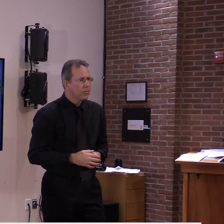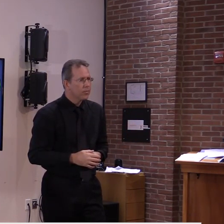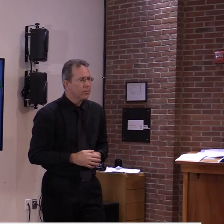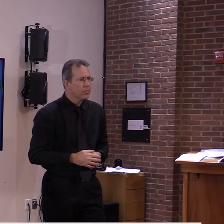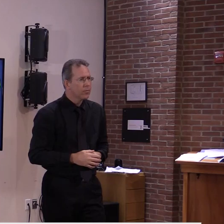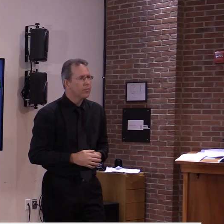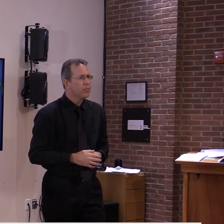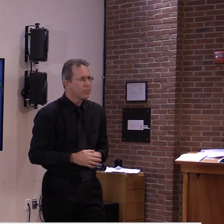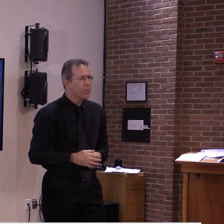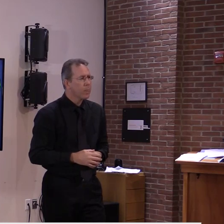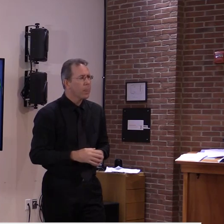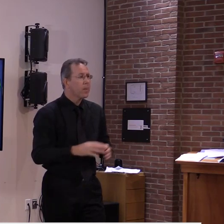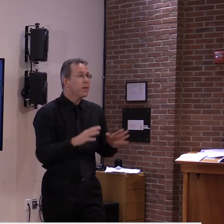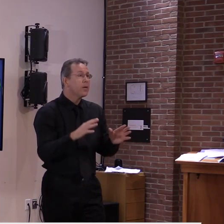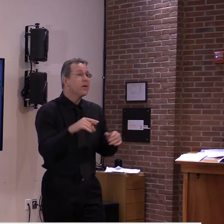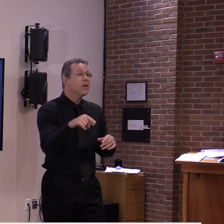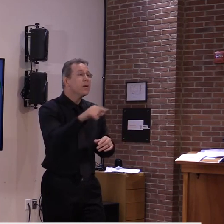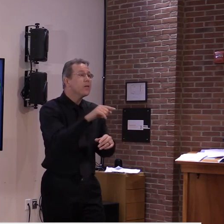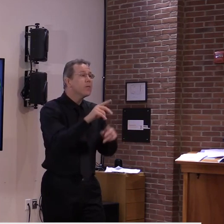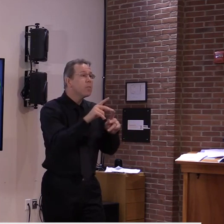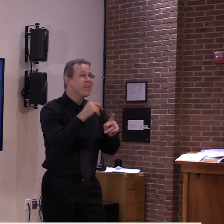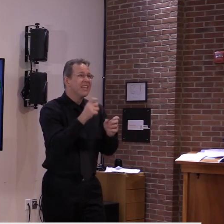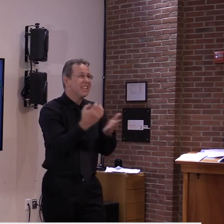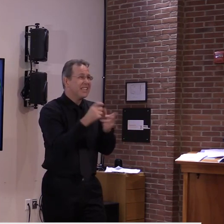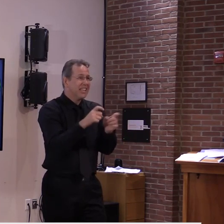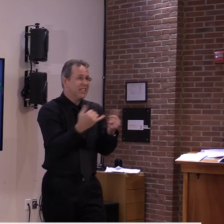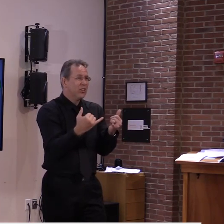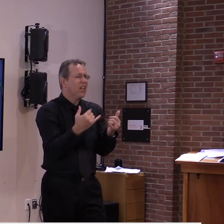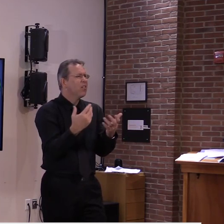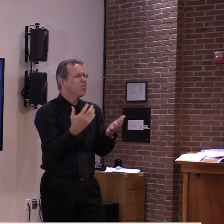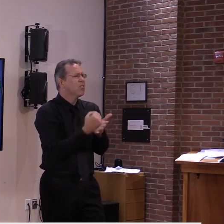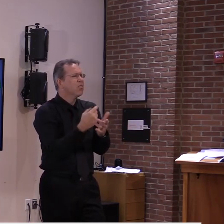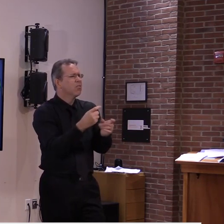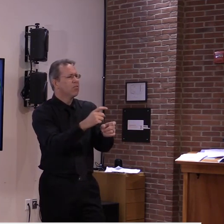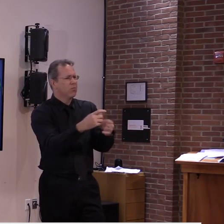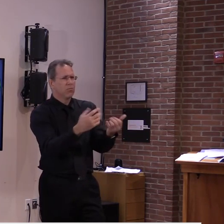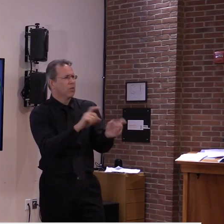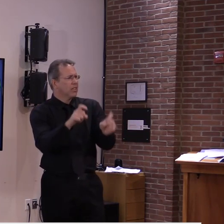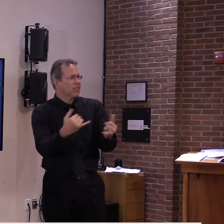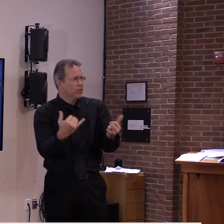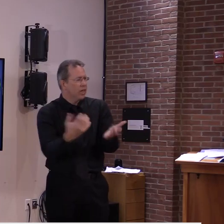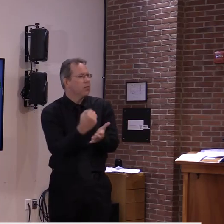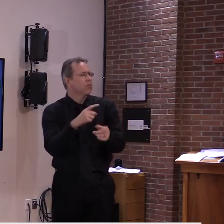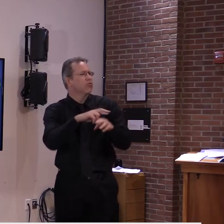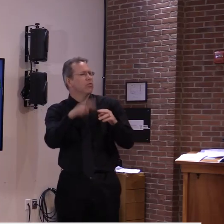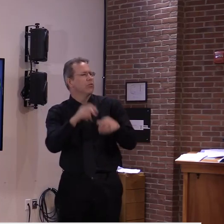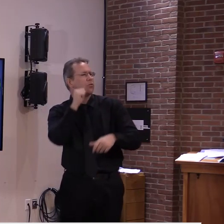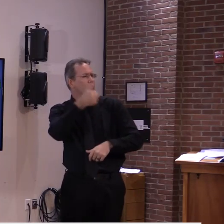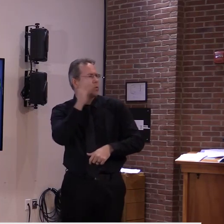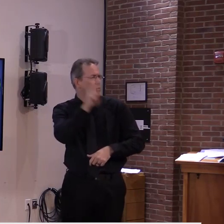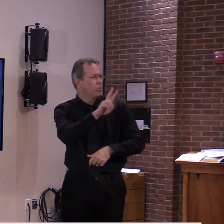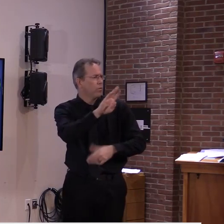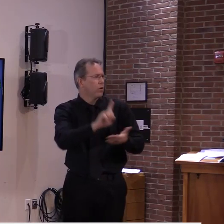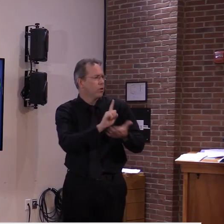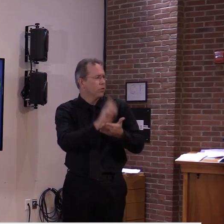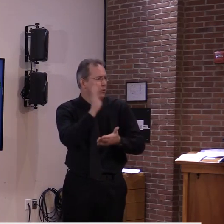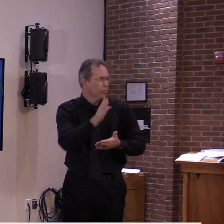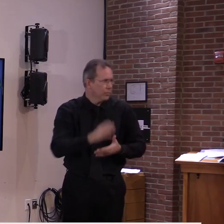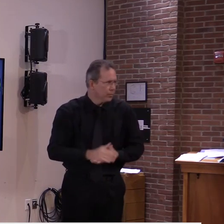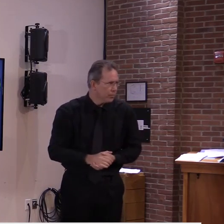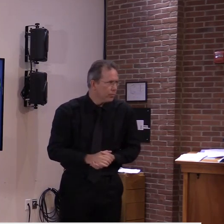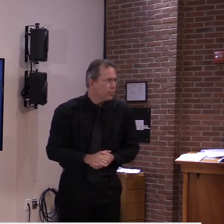opportunity for testing today, at least by tomorrow. So those sort of situations have been corrected. As you know,